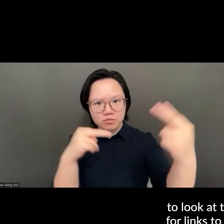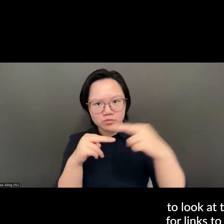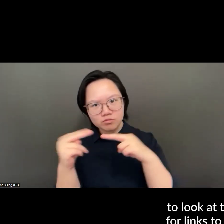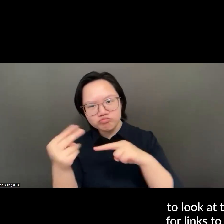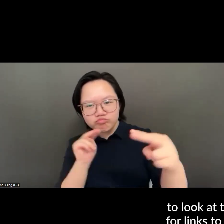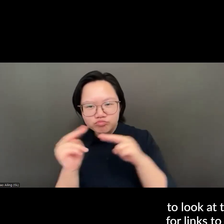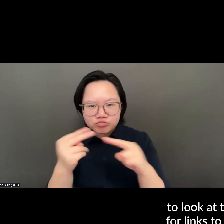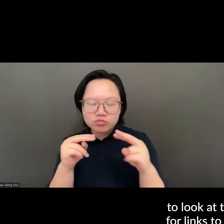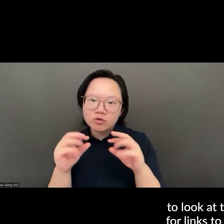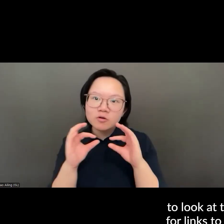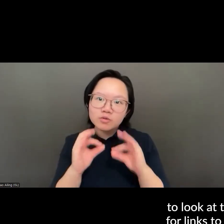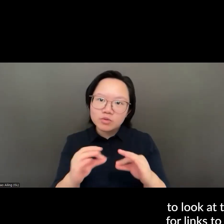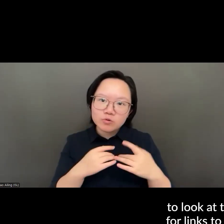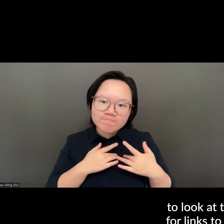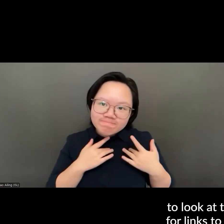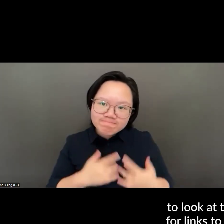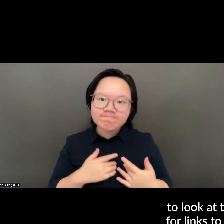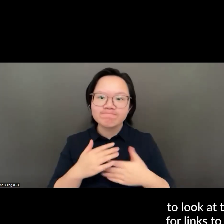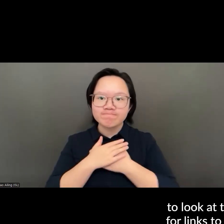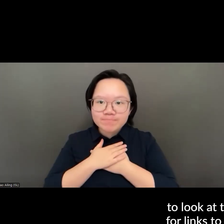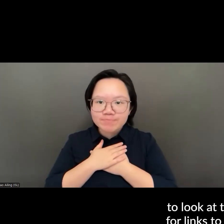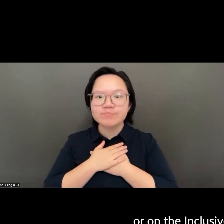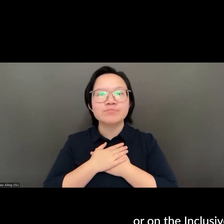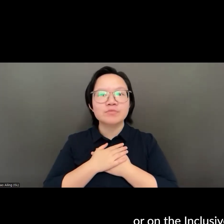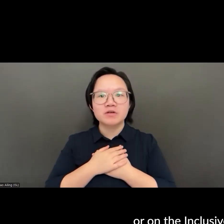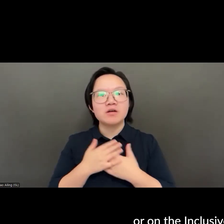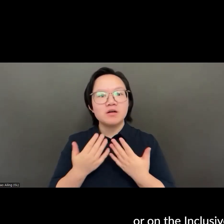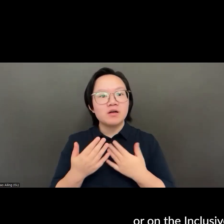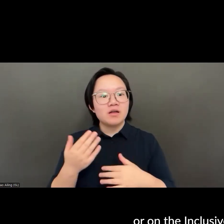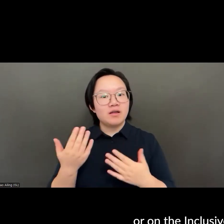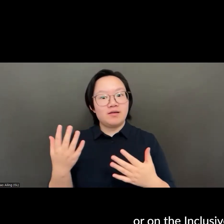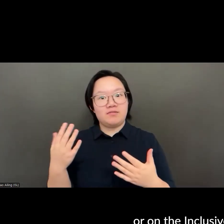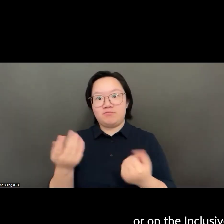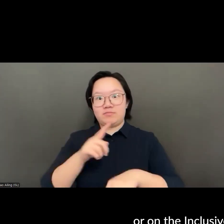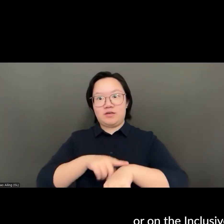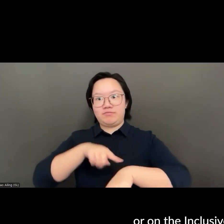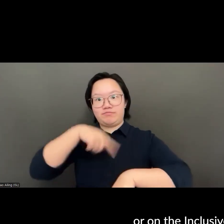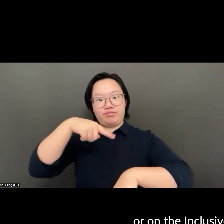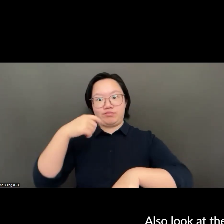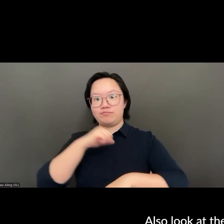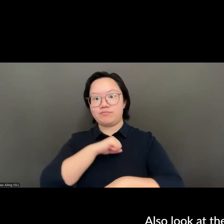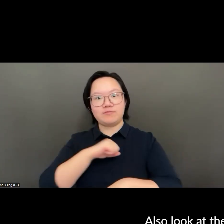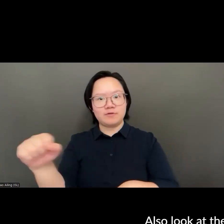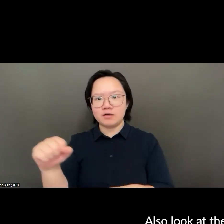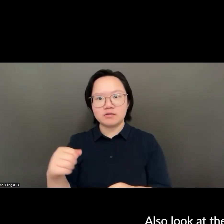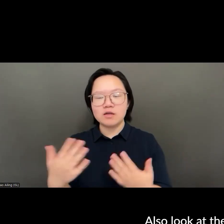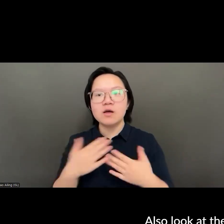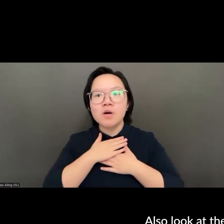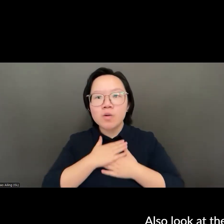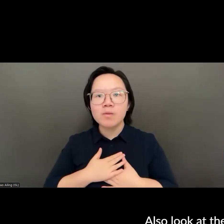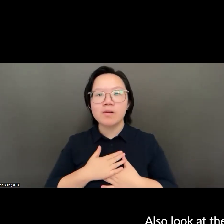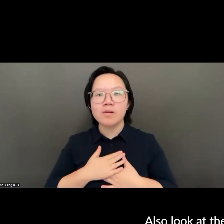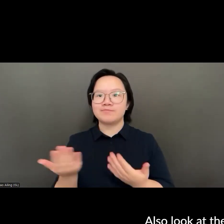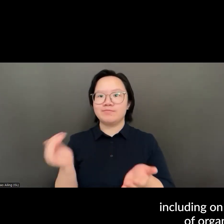to look at the chat box for links to the product or on the Inclusive Futures website. Also look at the